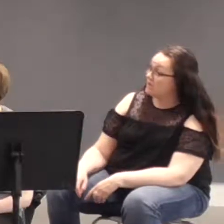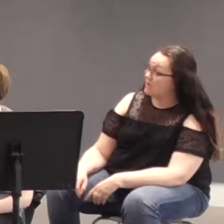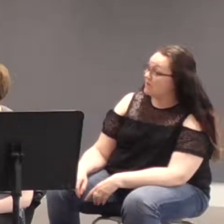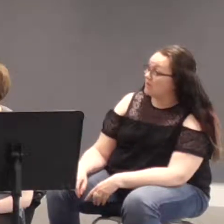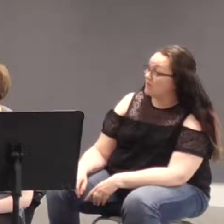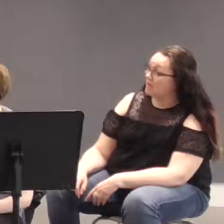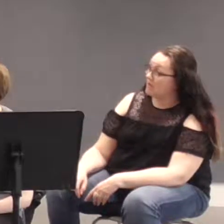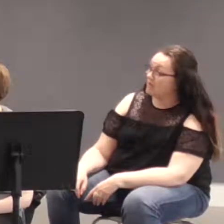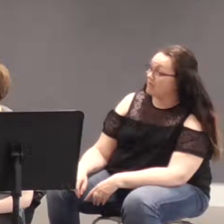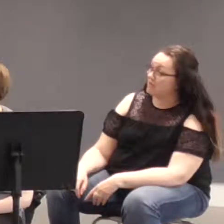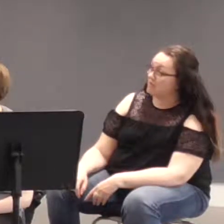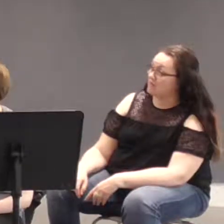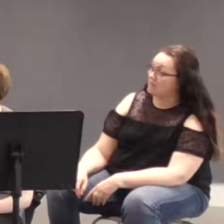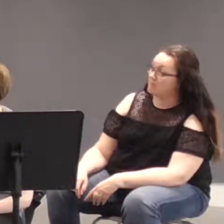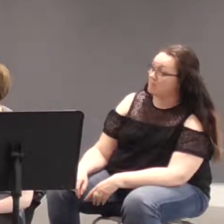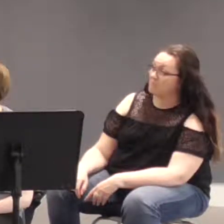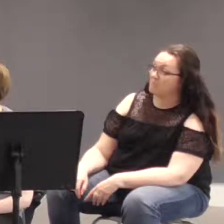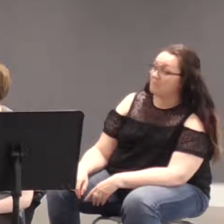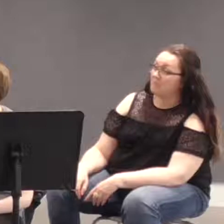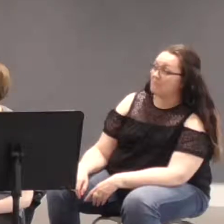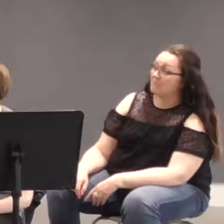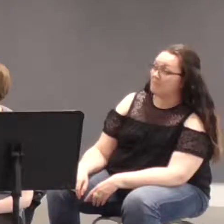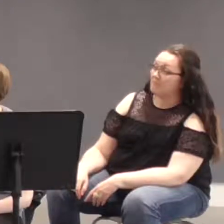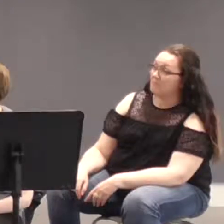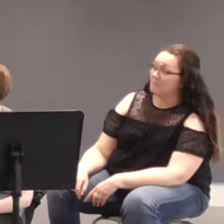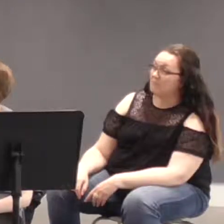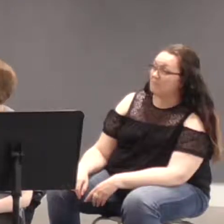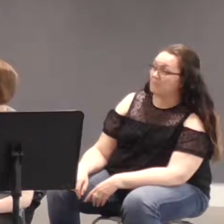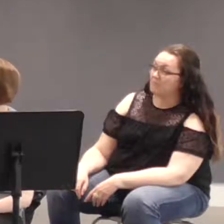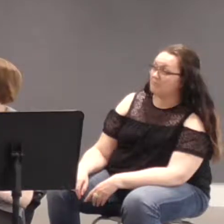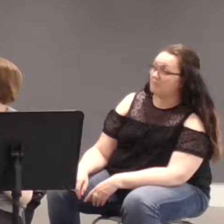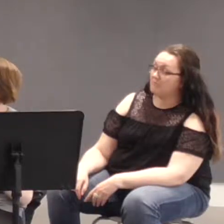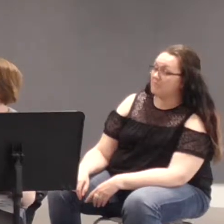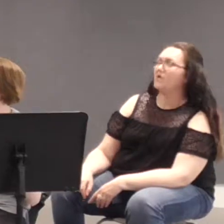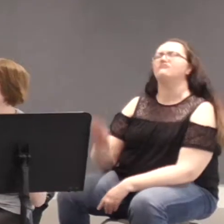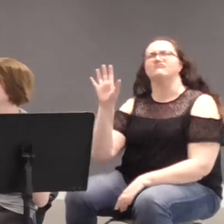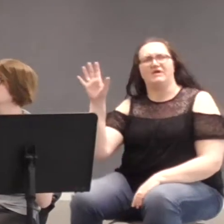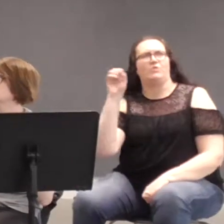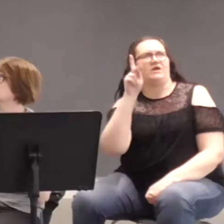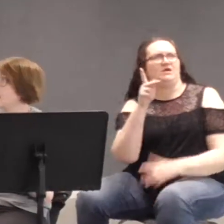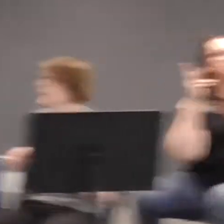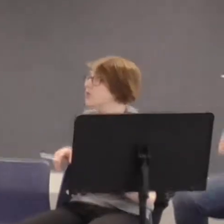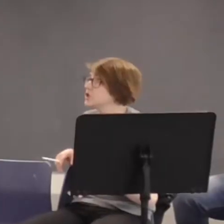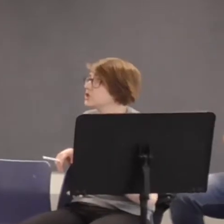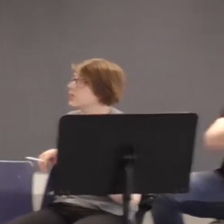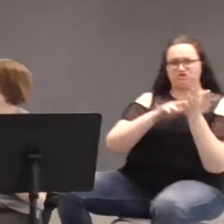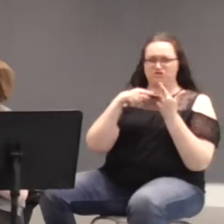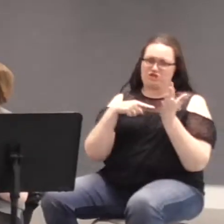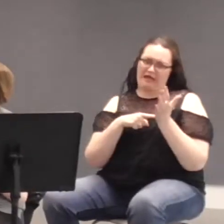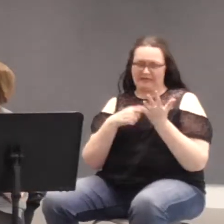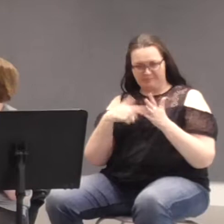Anyway, Janet had a bit of a gander. Right, so Janet diagnosed